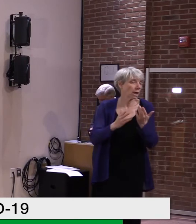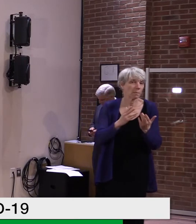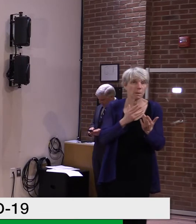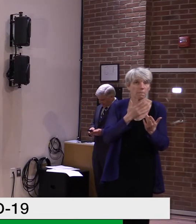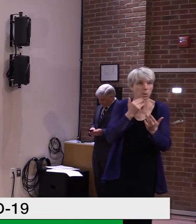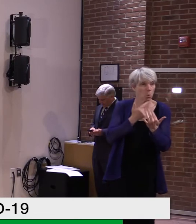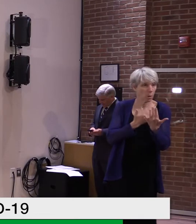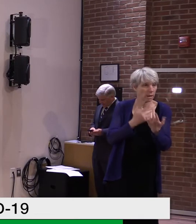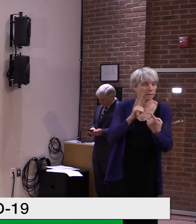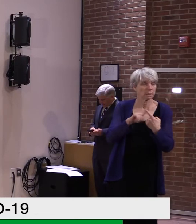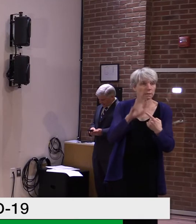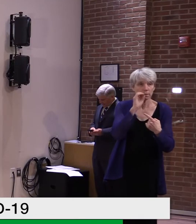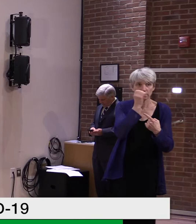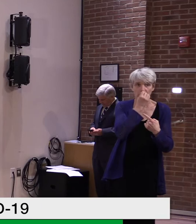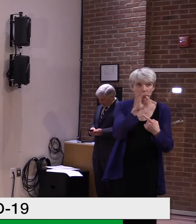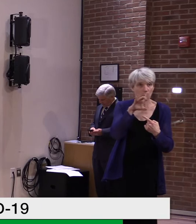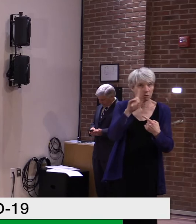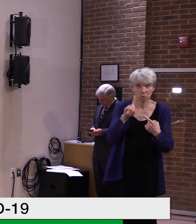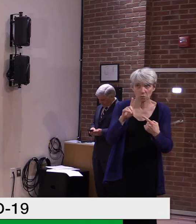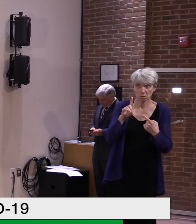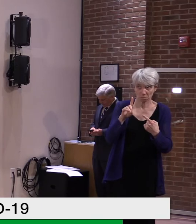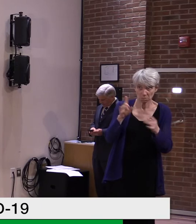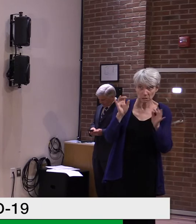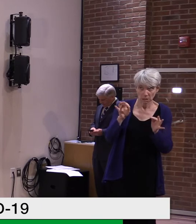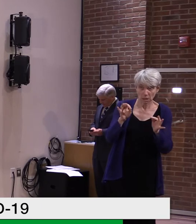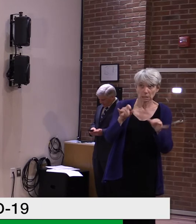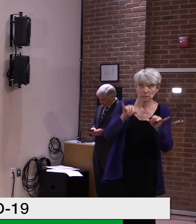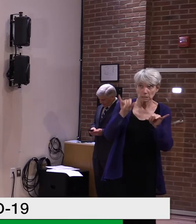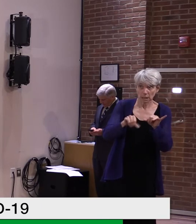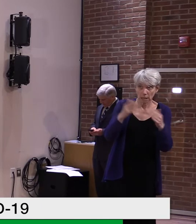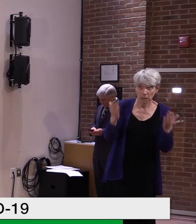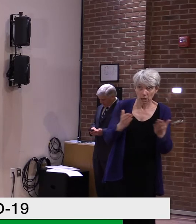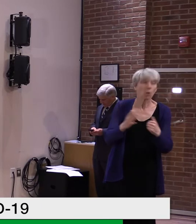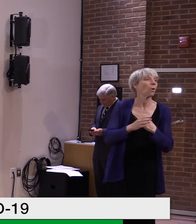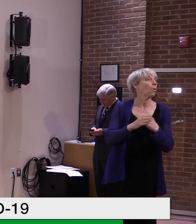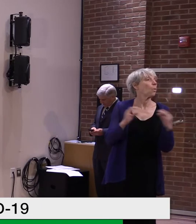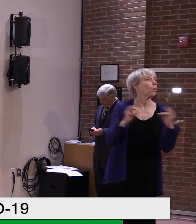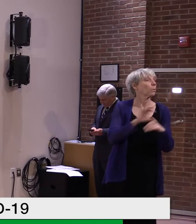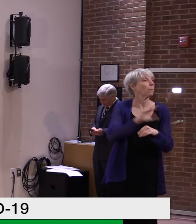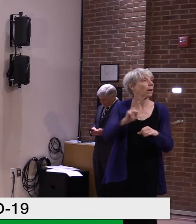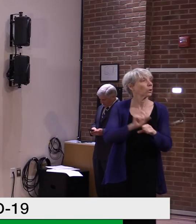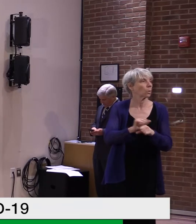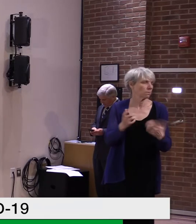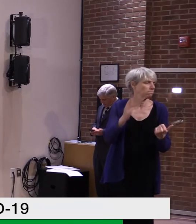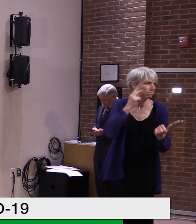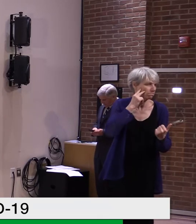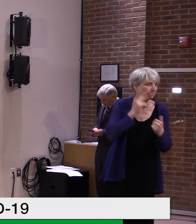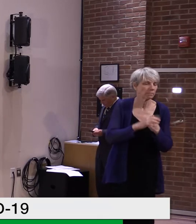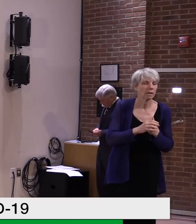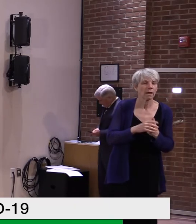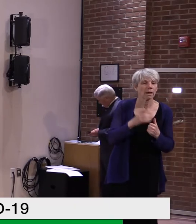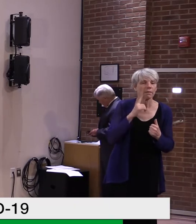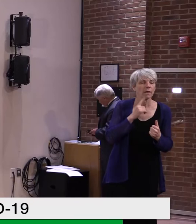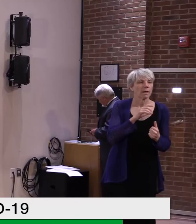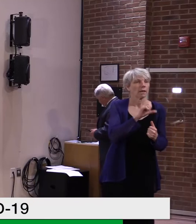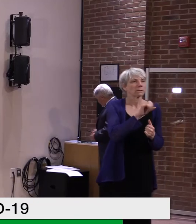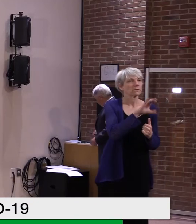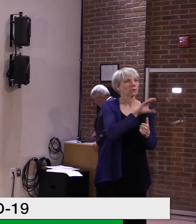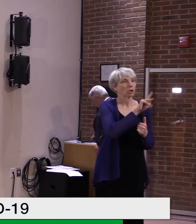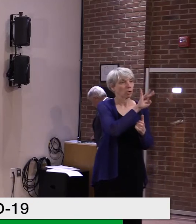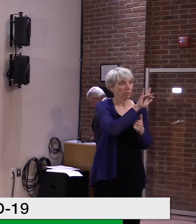with this new development. So with that, I think both Secretary Curley and the